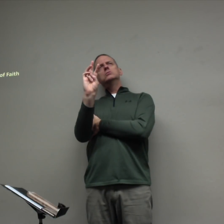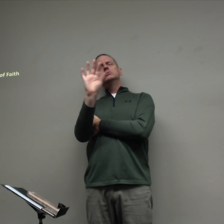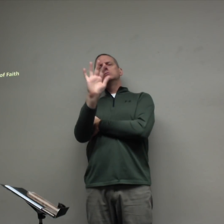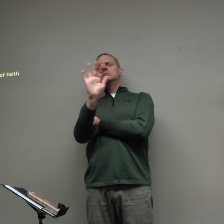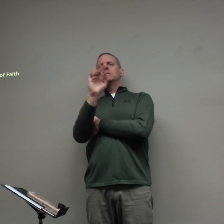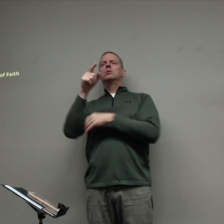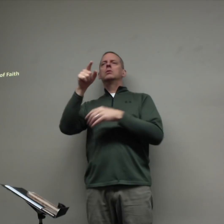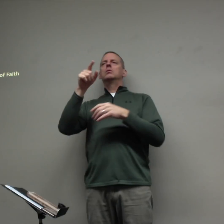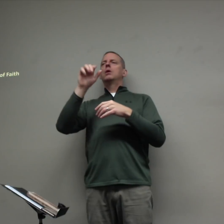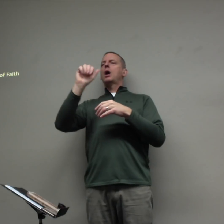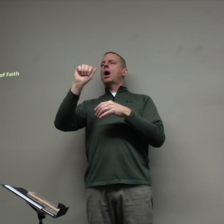1646,